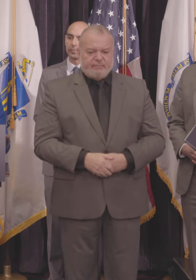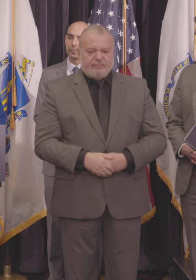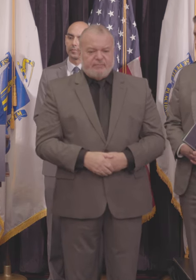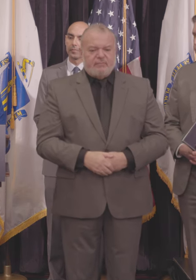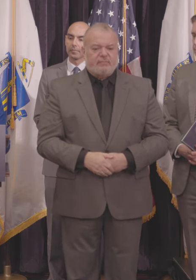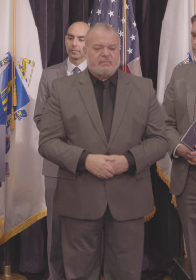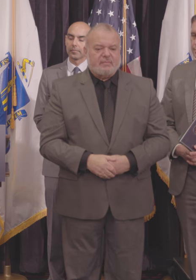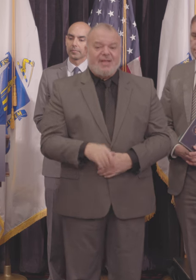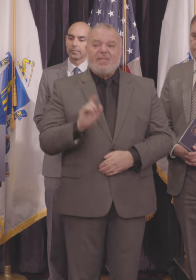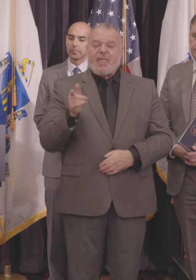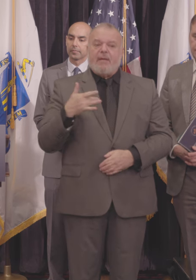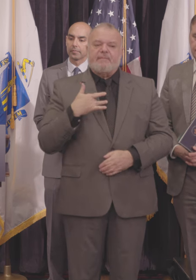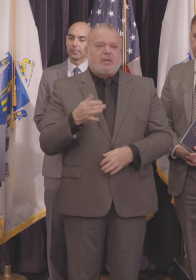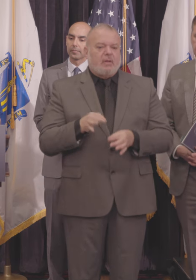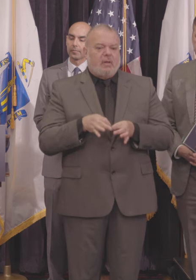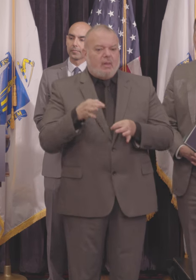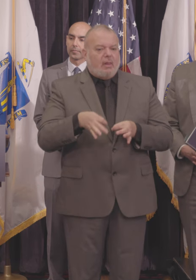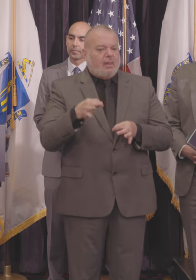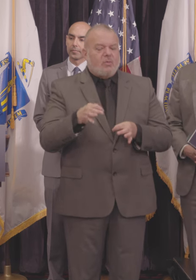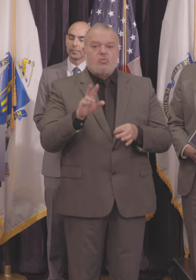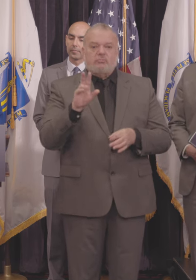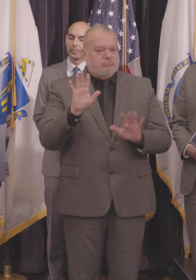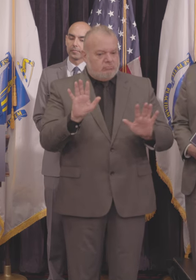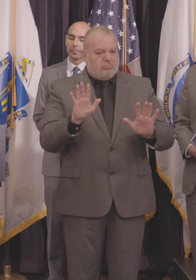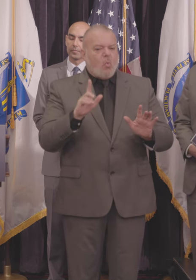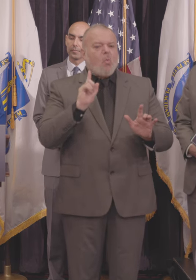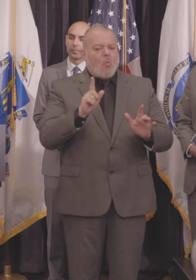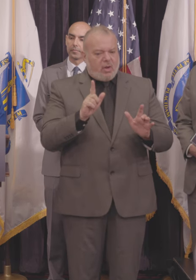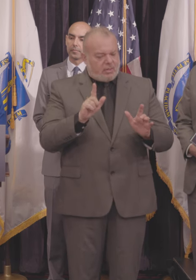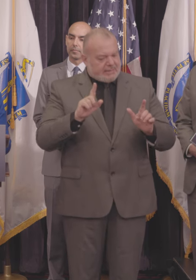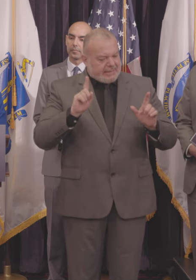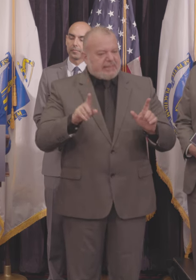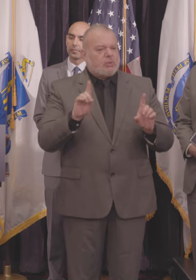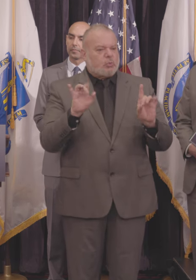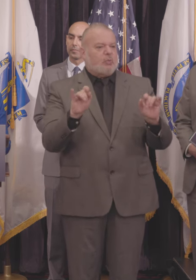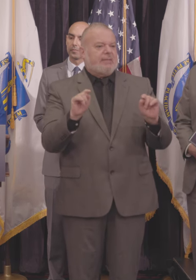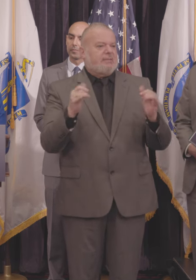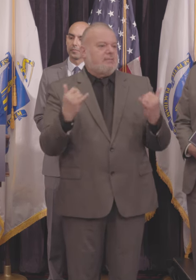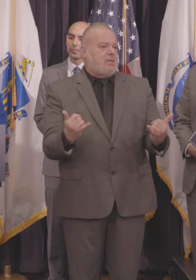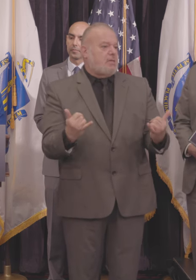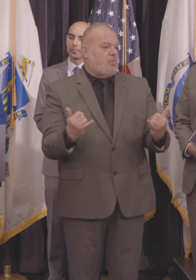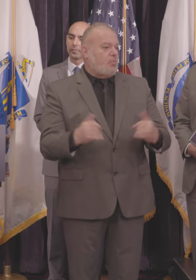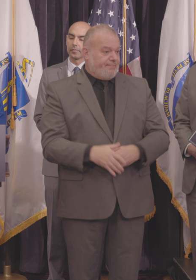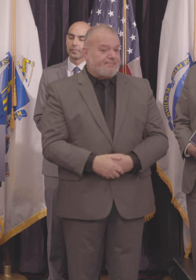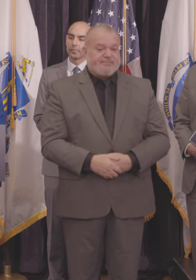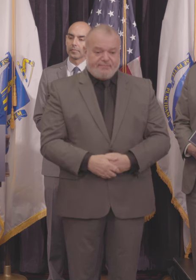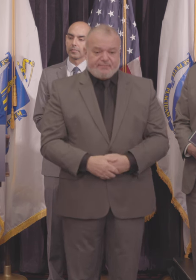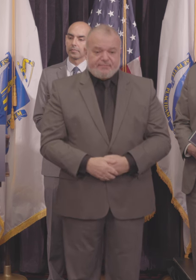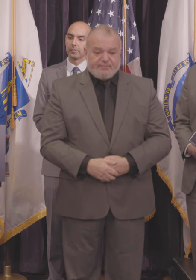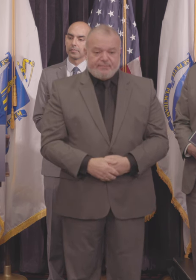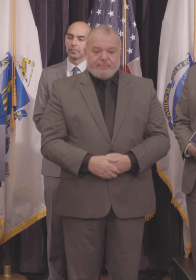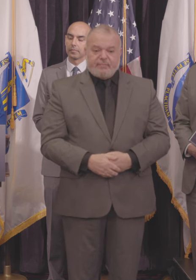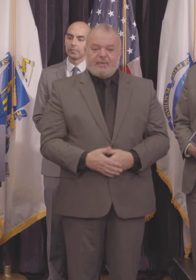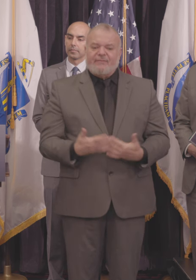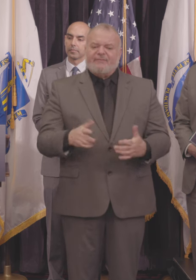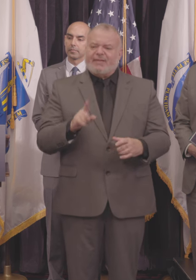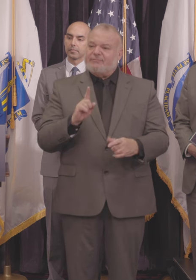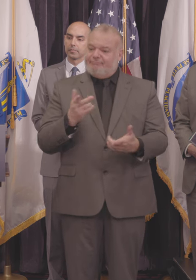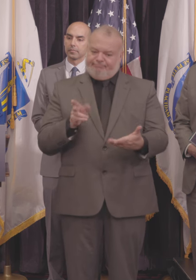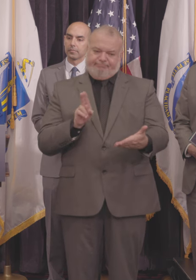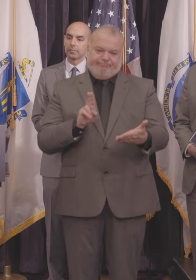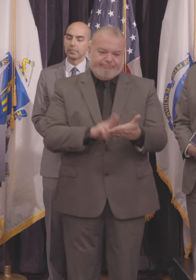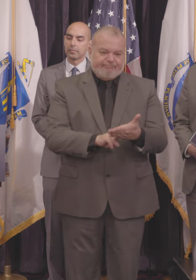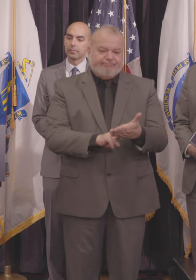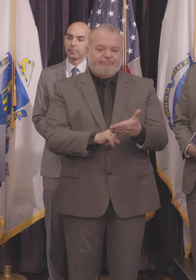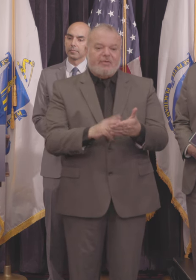we're taking action to deliver. Earlier today, I signed an executive order to create a transportation funding task force.